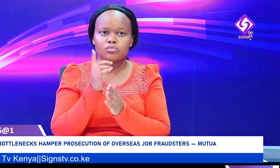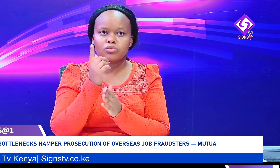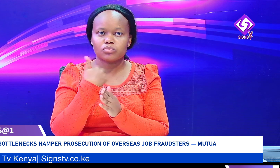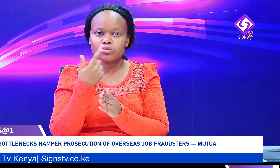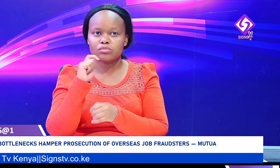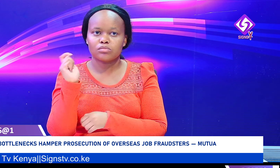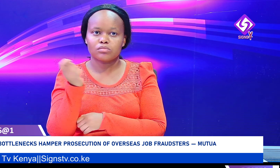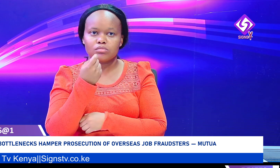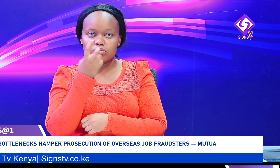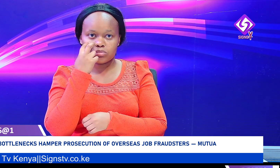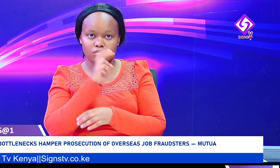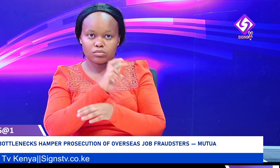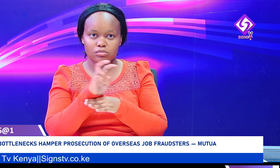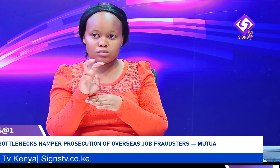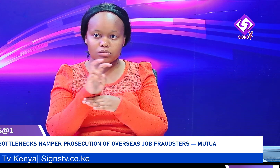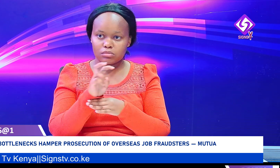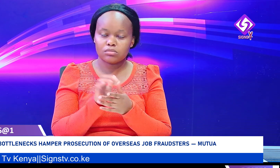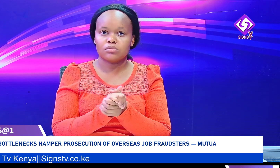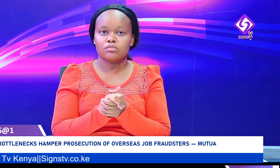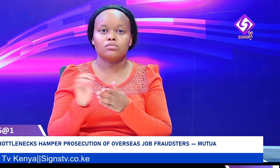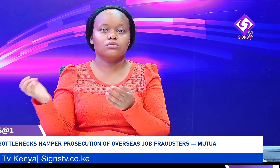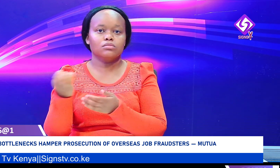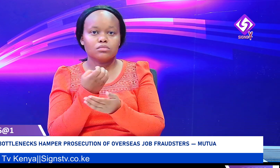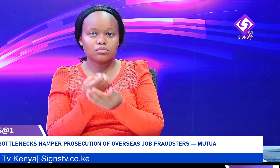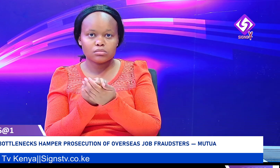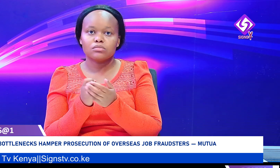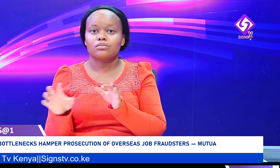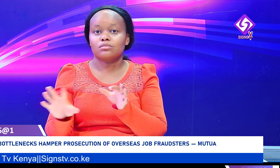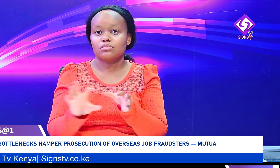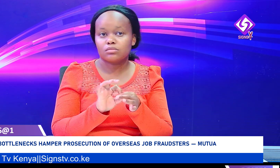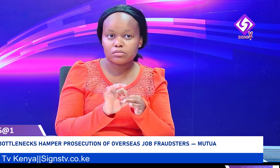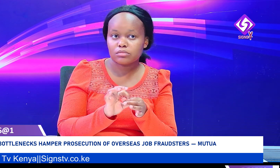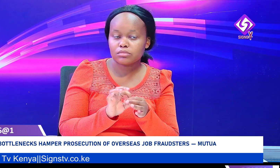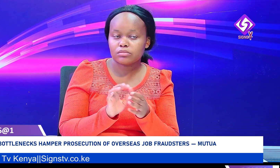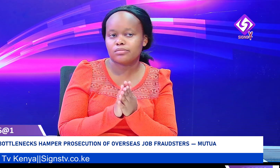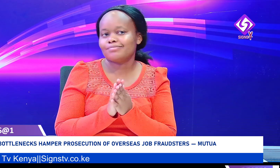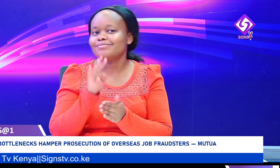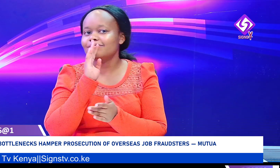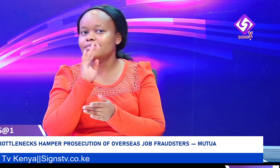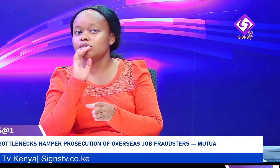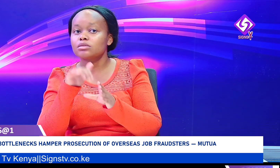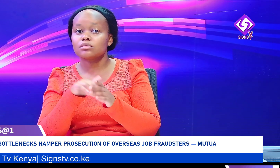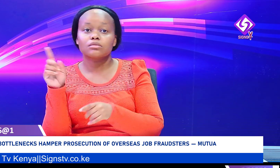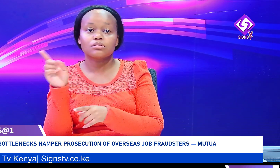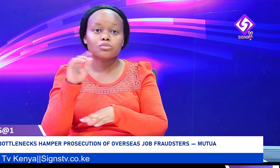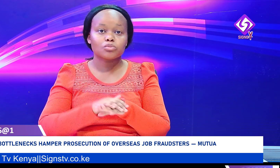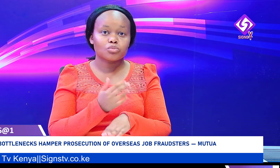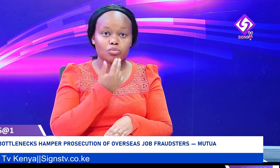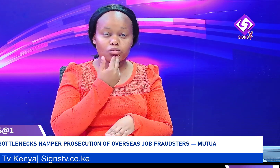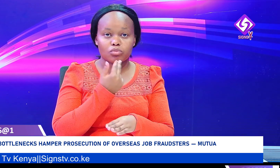prosecute fraudsters who con Kenyans seeking employment opportunities abroad. Speaking